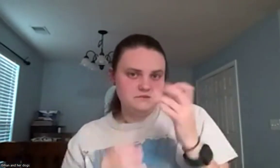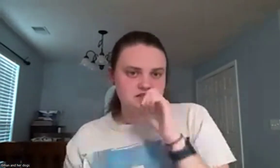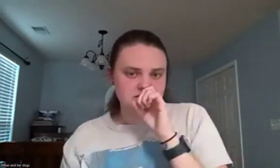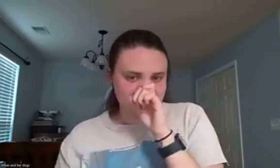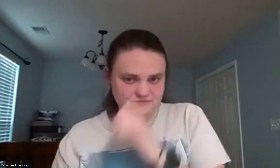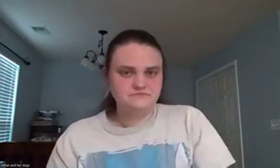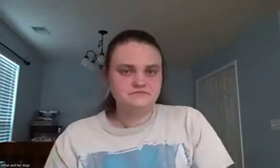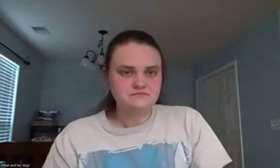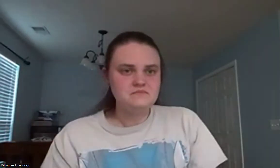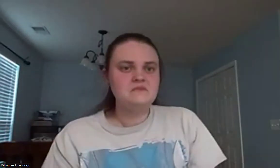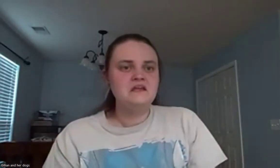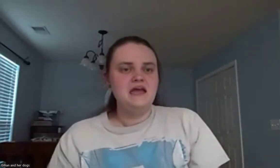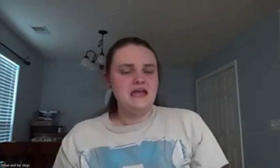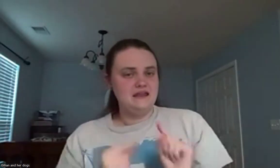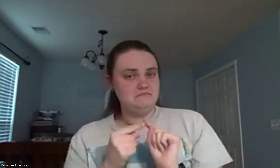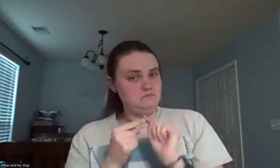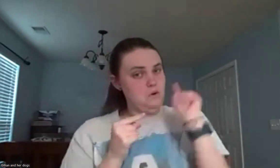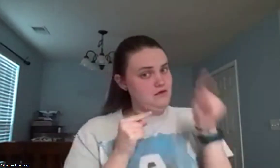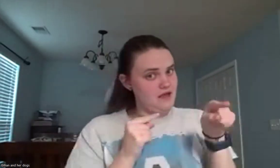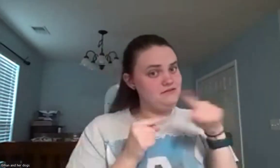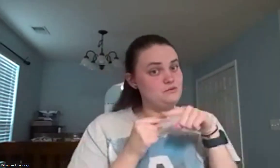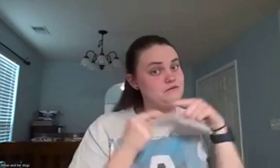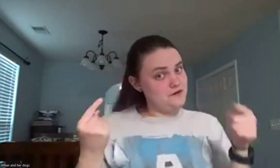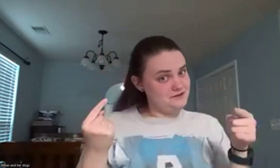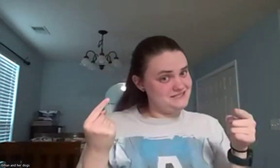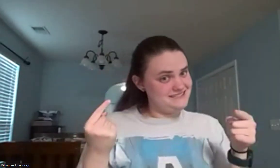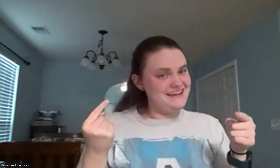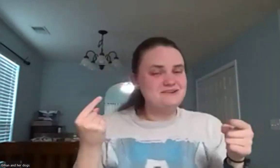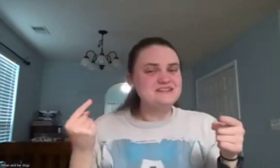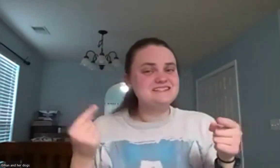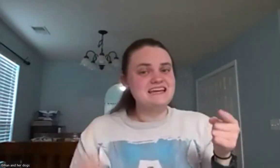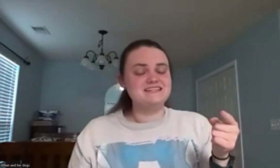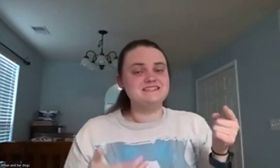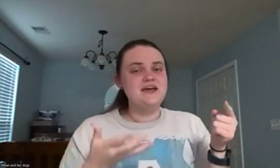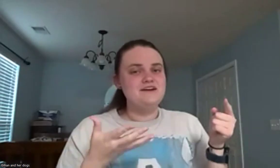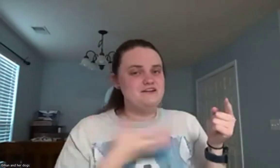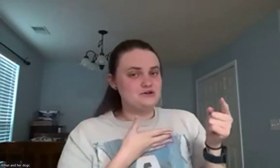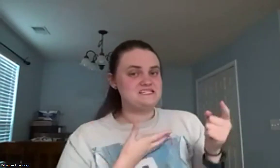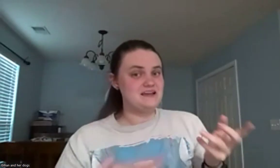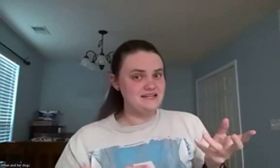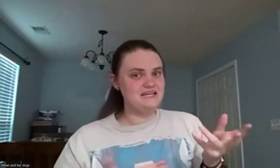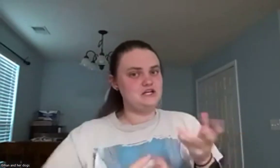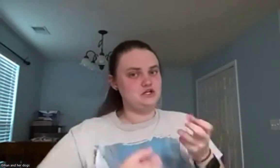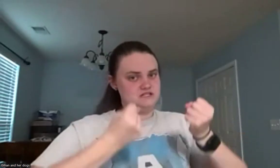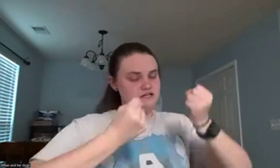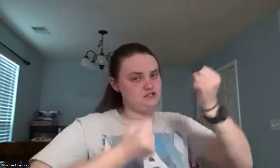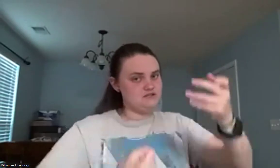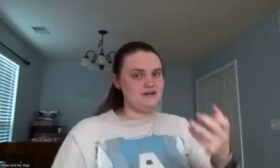information. And on that, the reverse I was going to say is if you're signing and you're signing to someone, it's